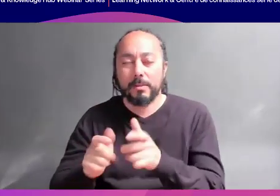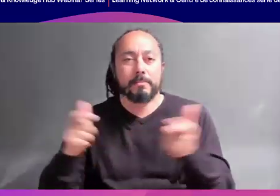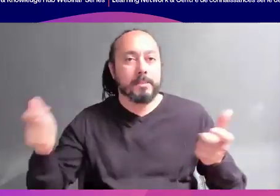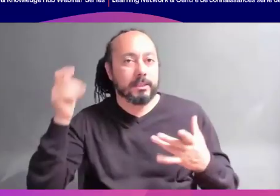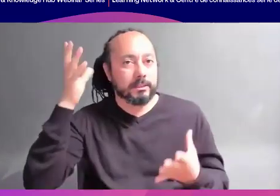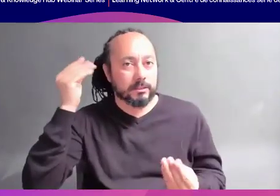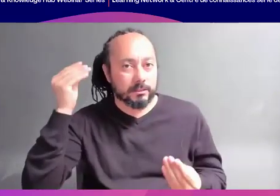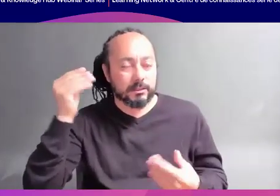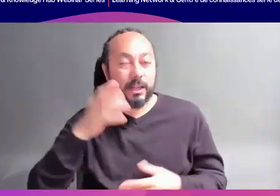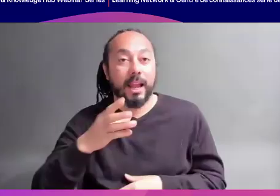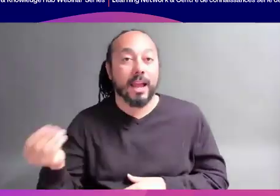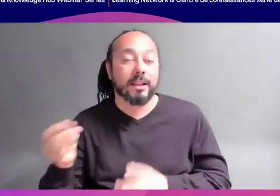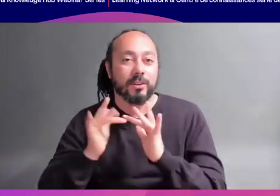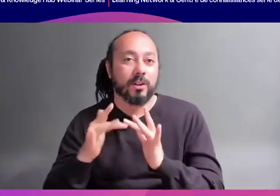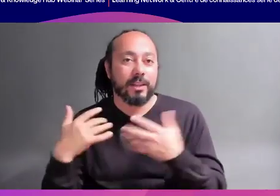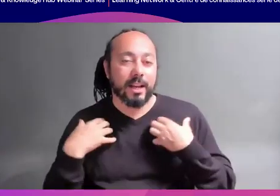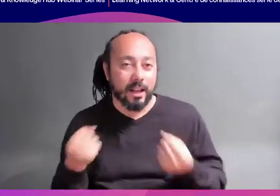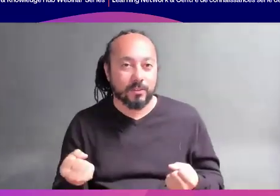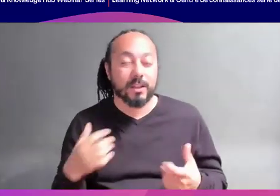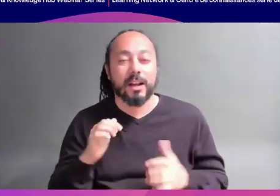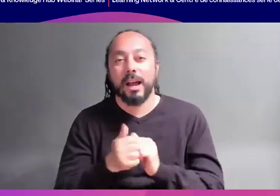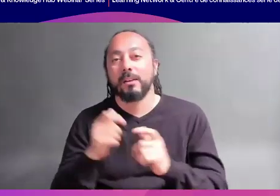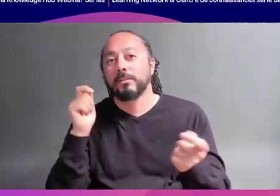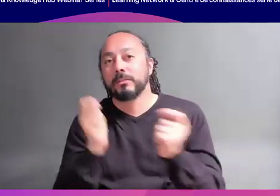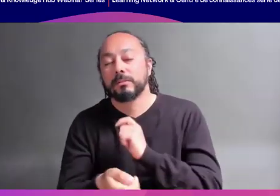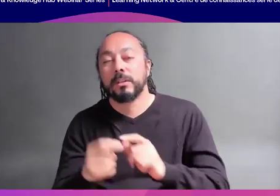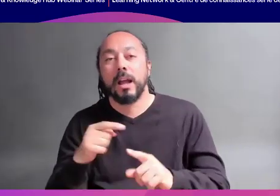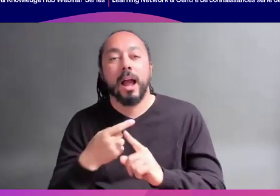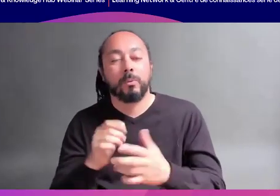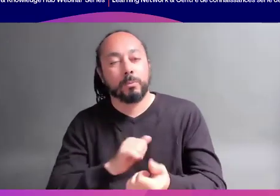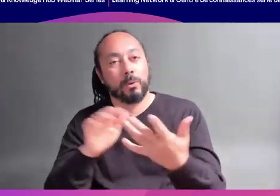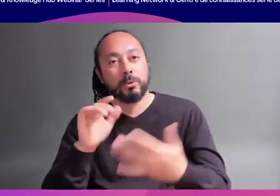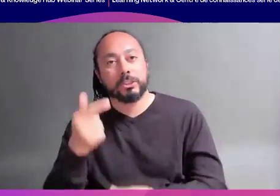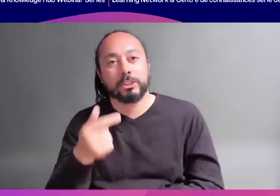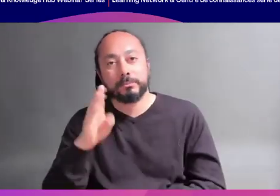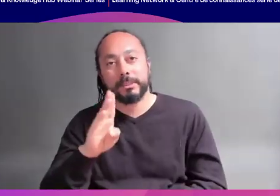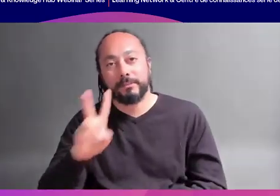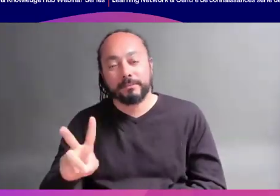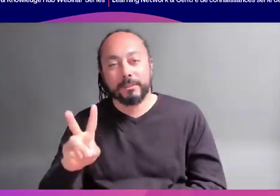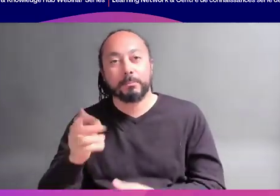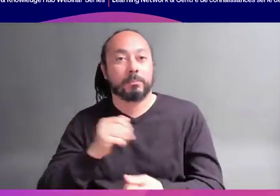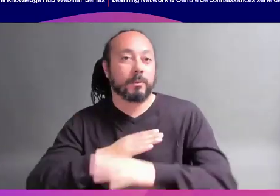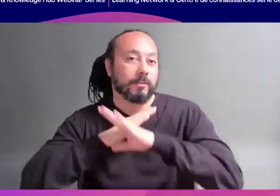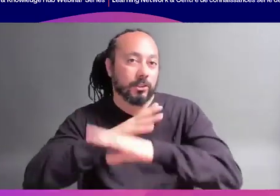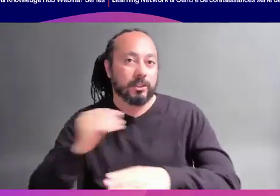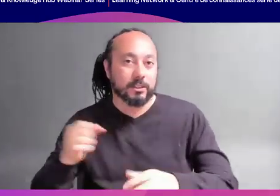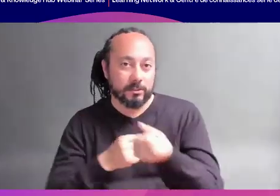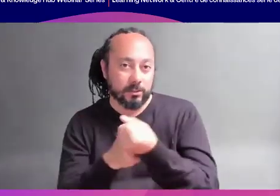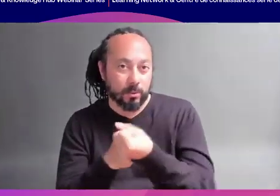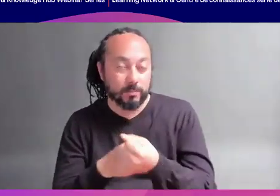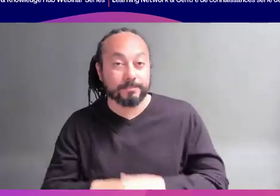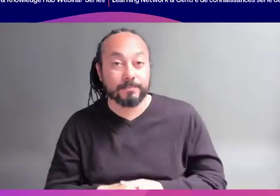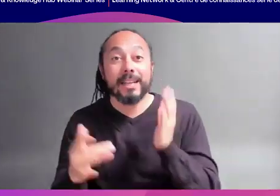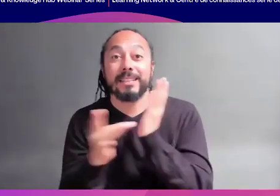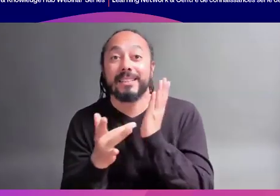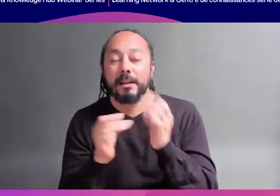even mHealth and how it can transform the way that we approach GBV prevention and support. So we know that tech can make it faster and easier